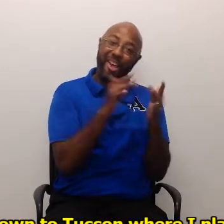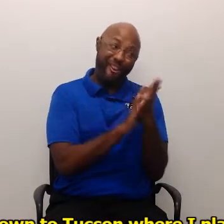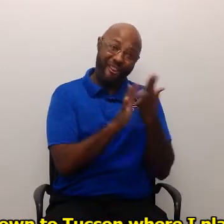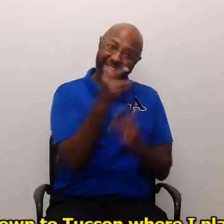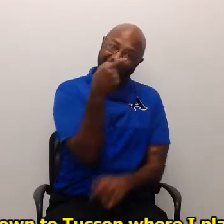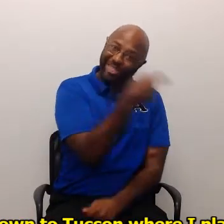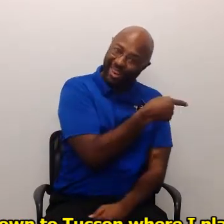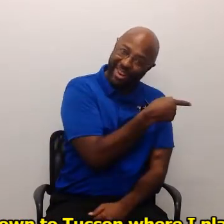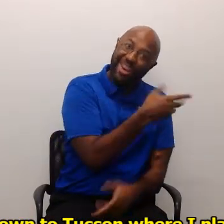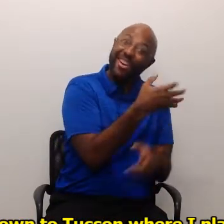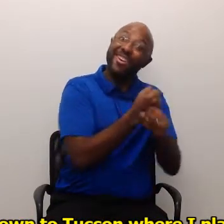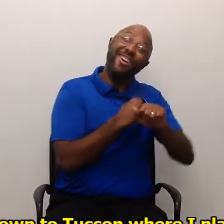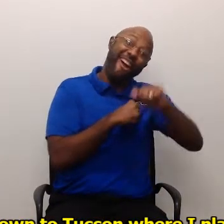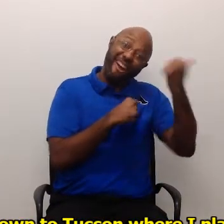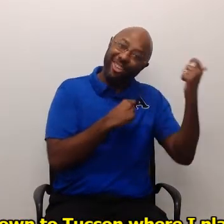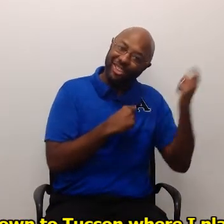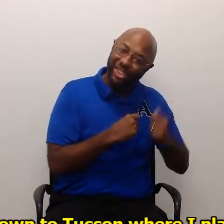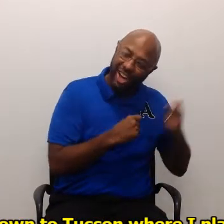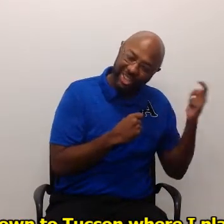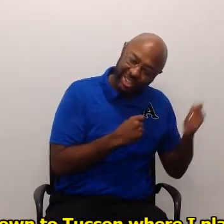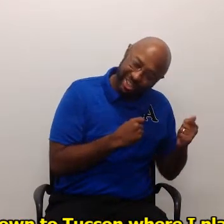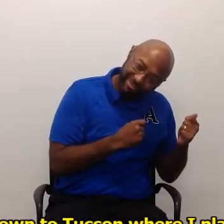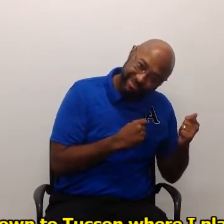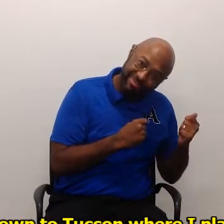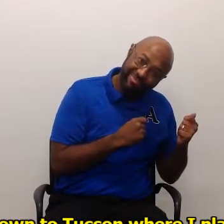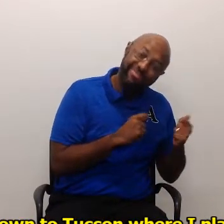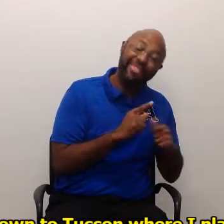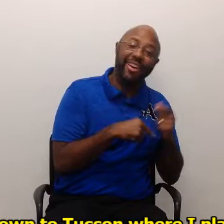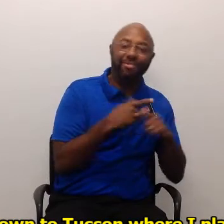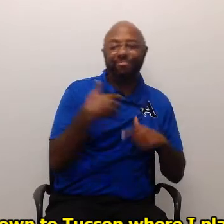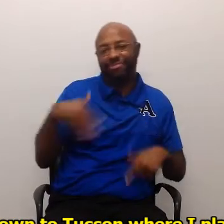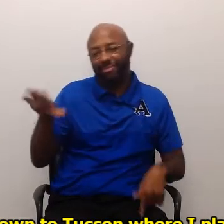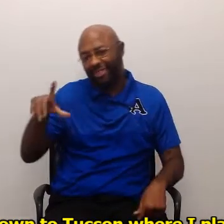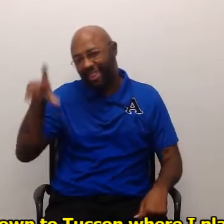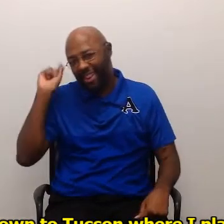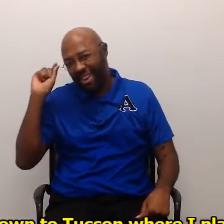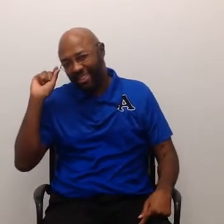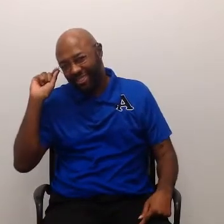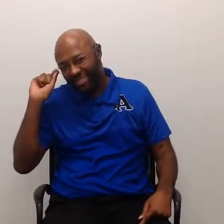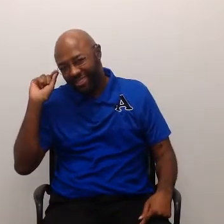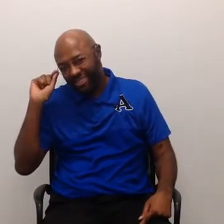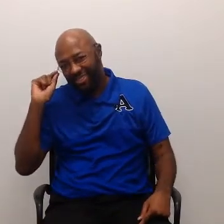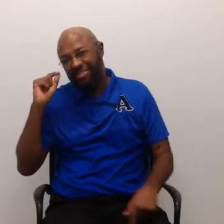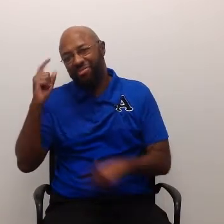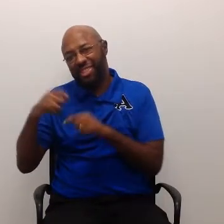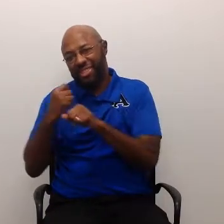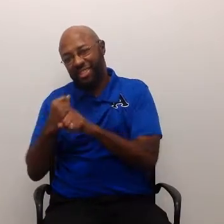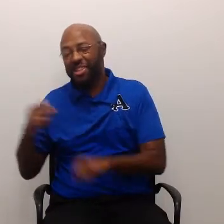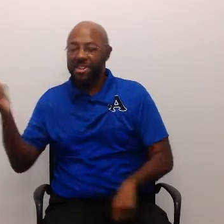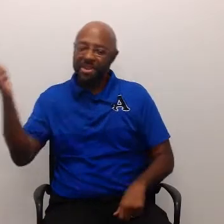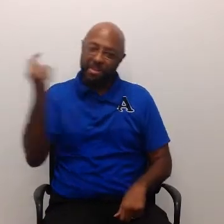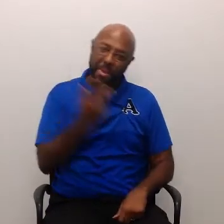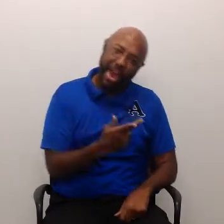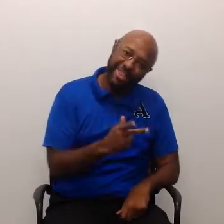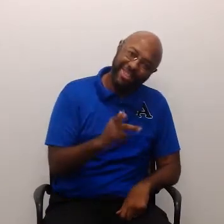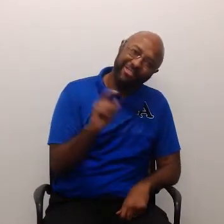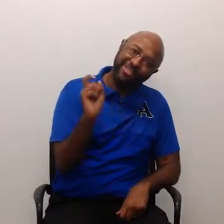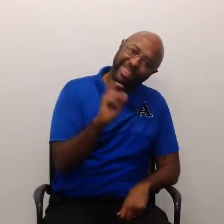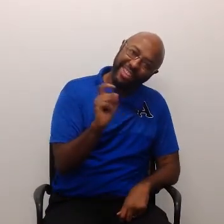to Tucson, where I played there with another scholarship that I got. I then went to Gallaudet University